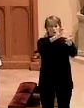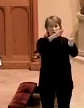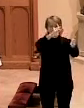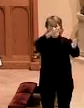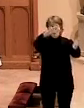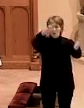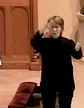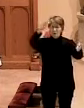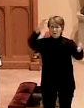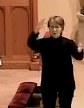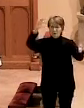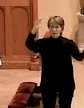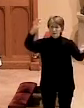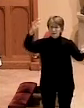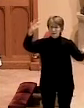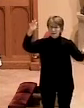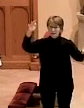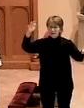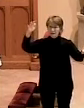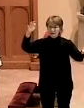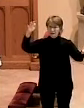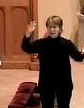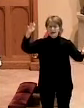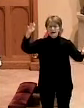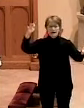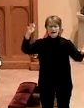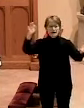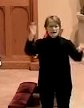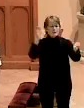endless glory.